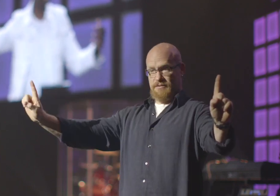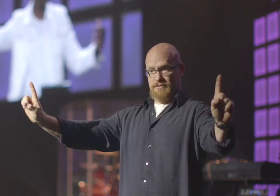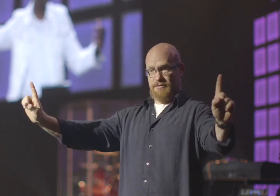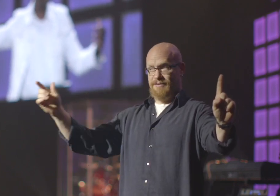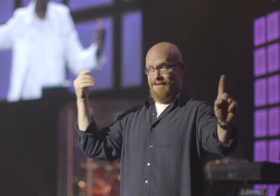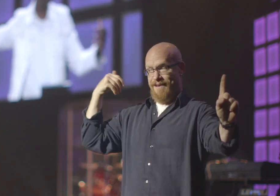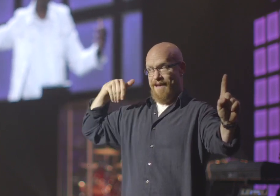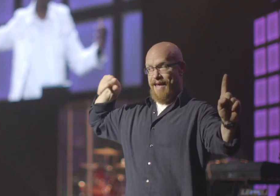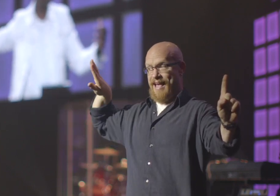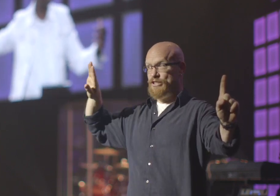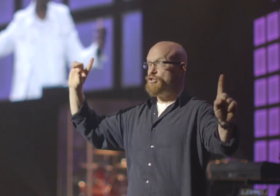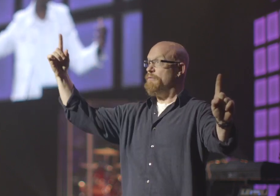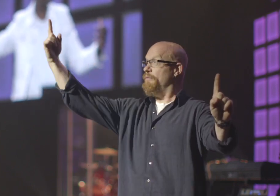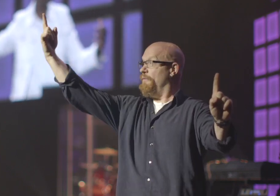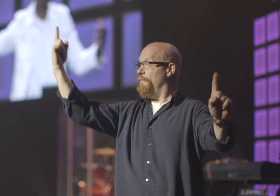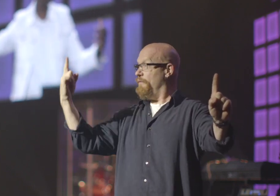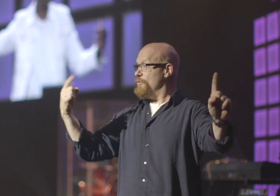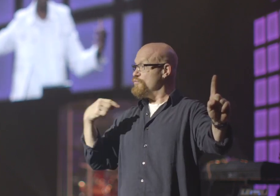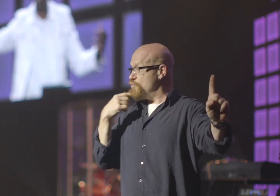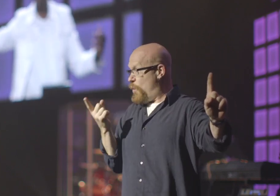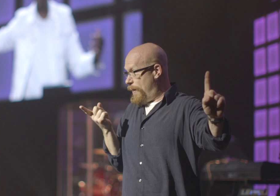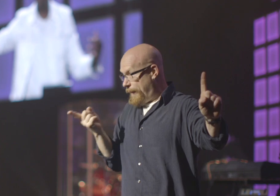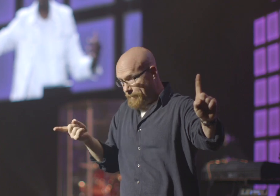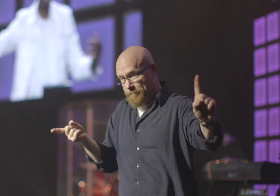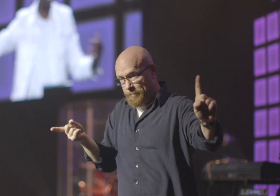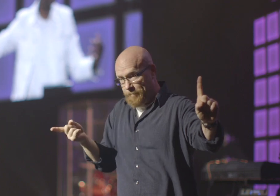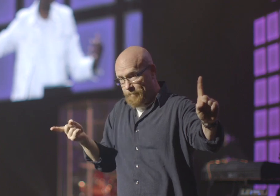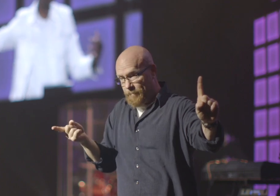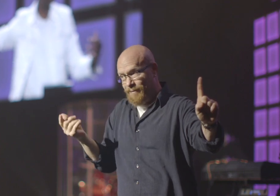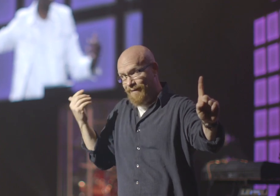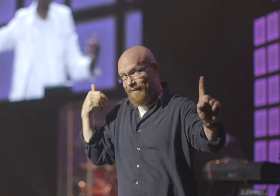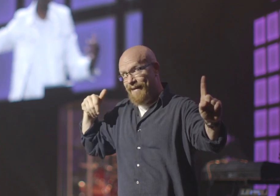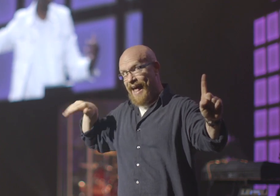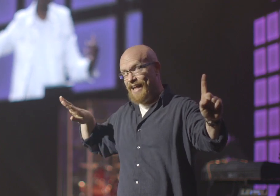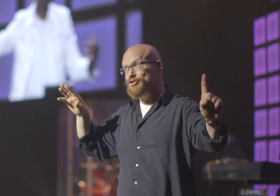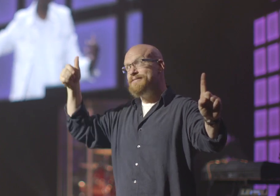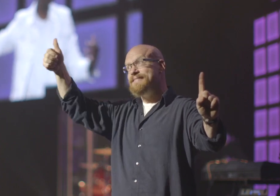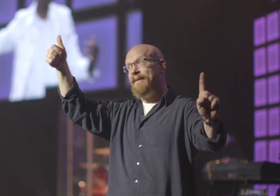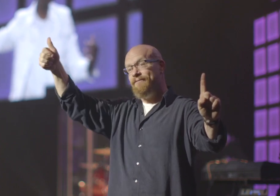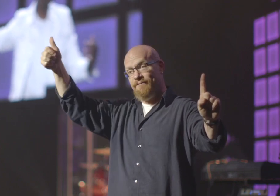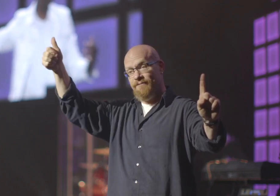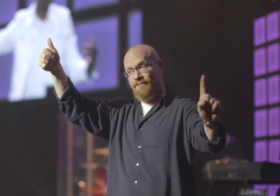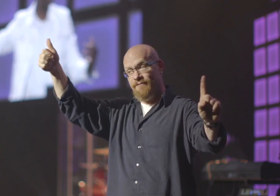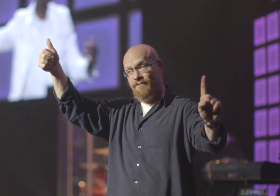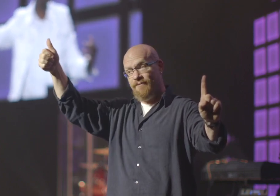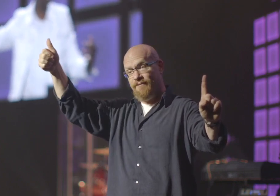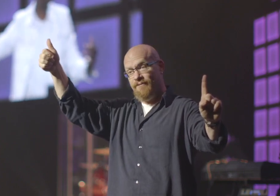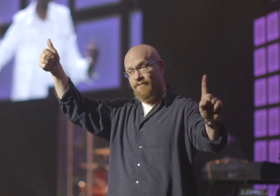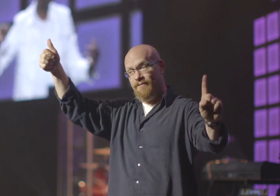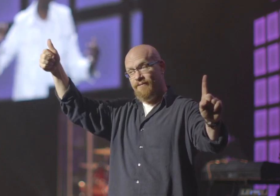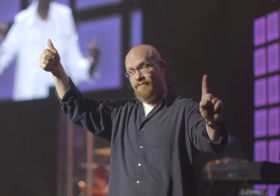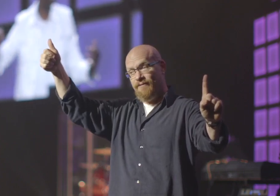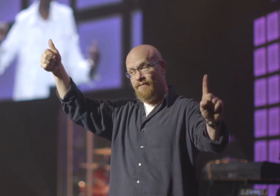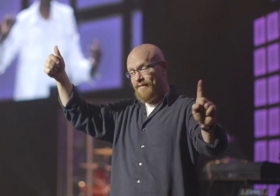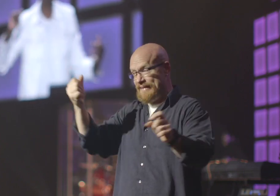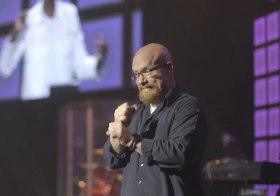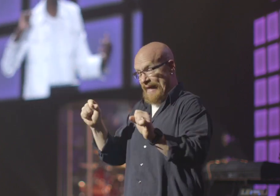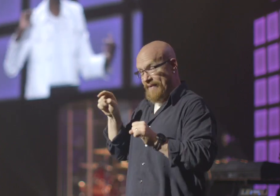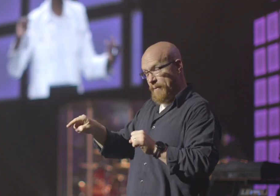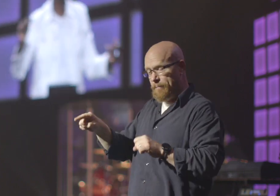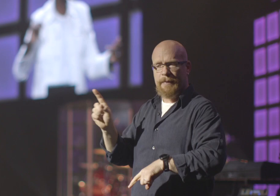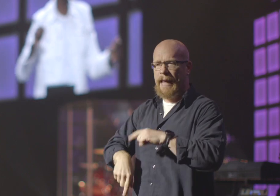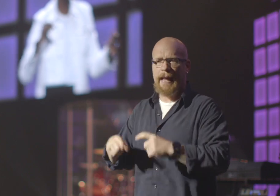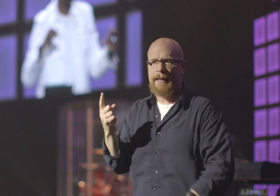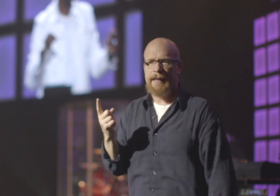angel came and was speaking something to Cornelius, do you know the angels could not get Cornelius saved? Why? Because